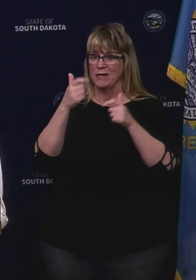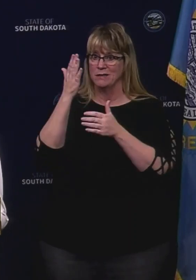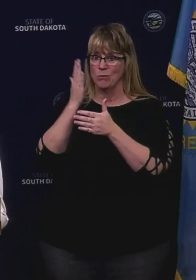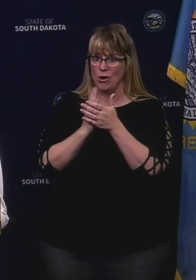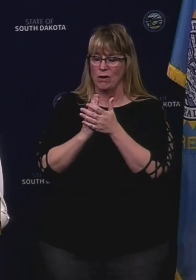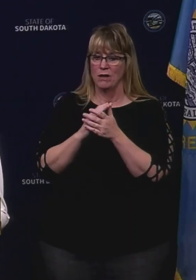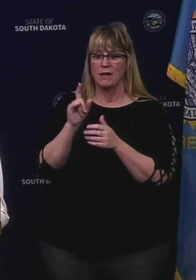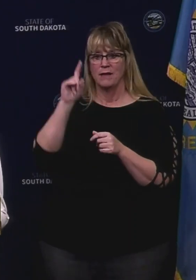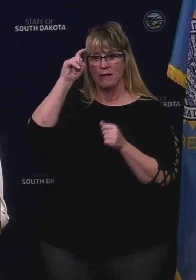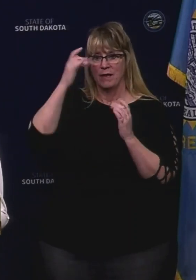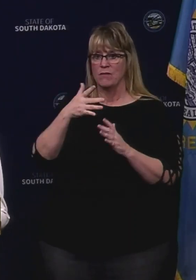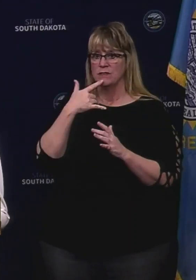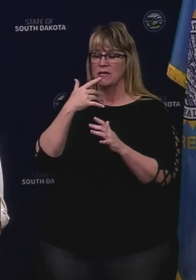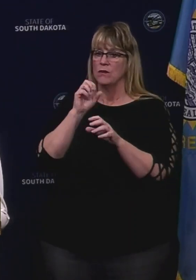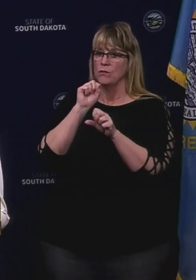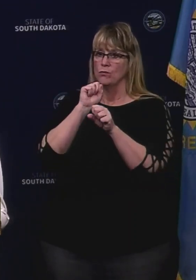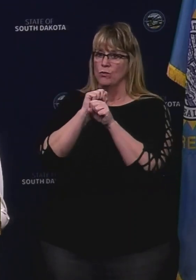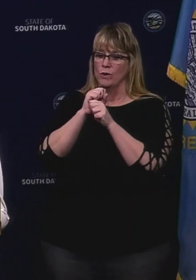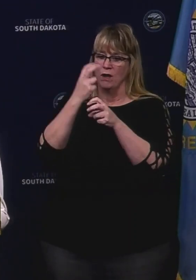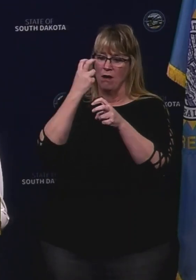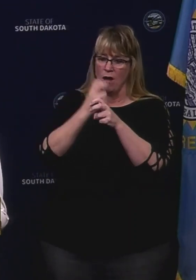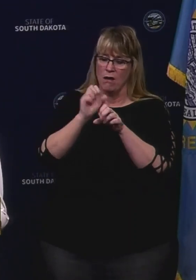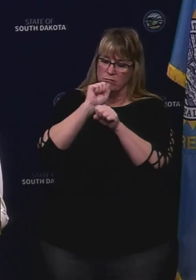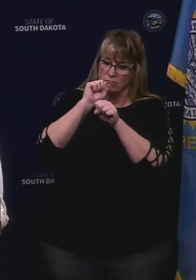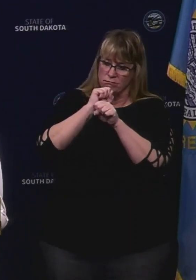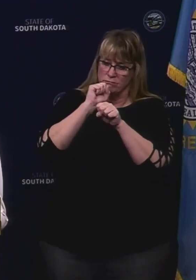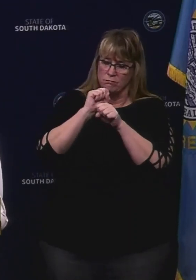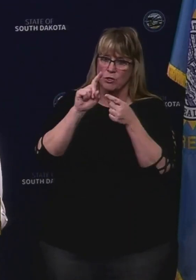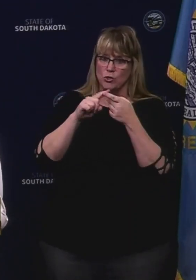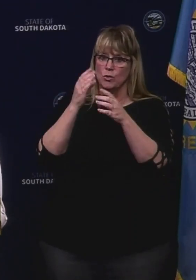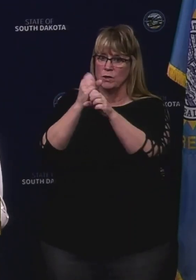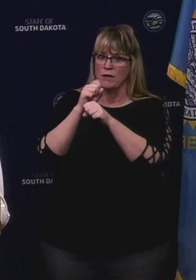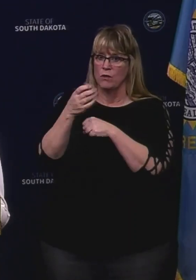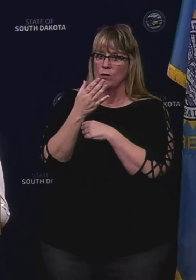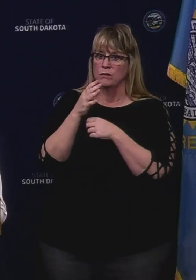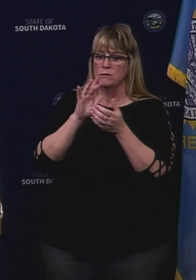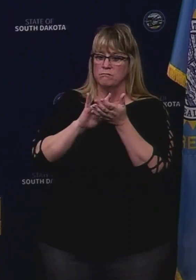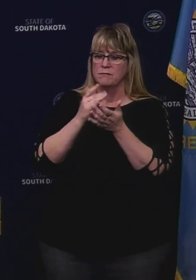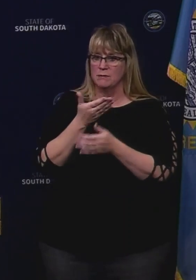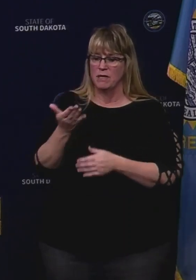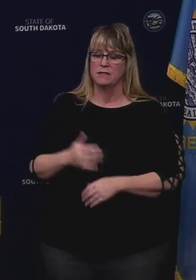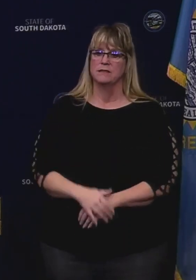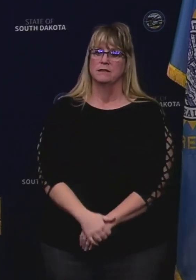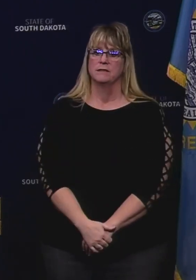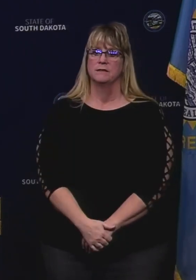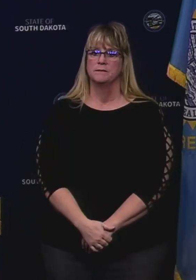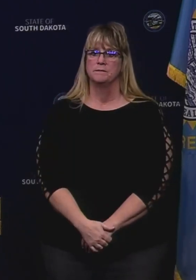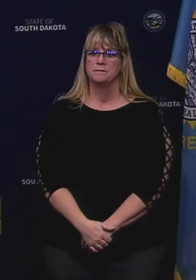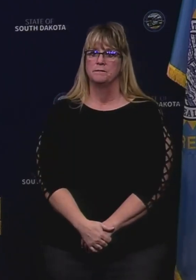governor said, we're working very, very hard to continue to procure those supplies.